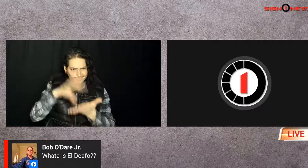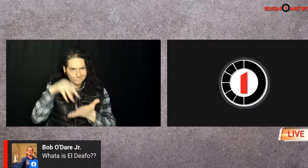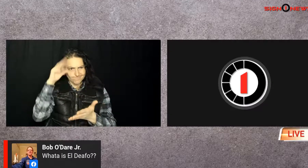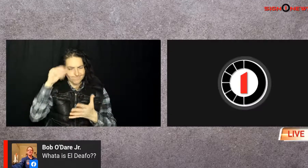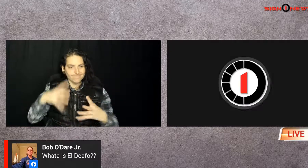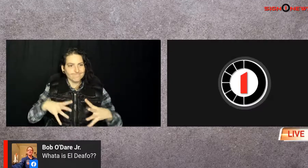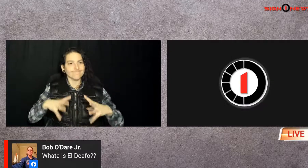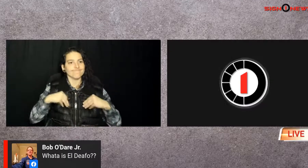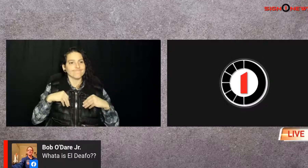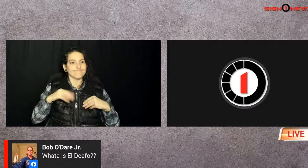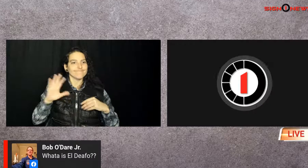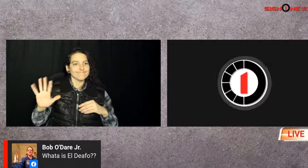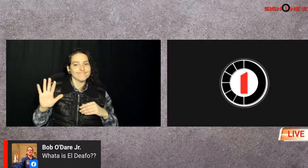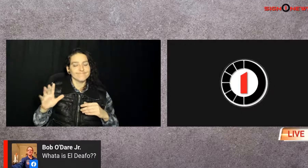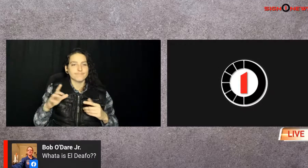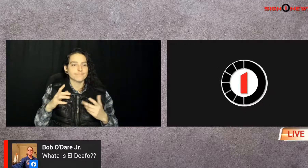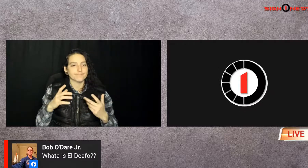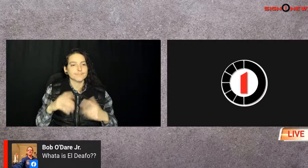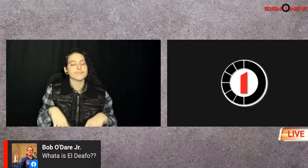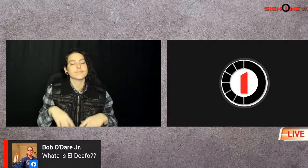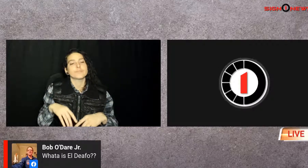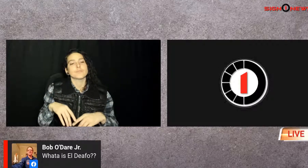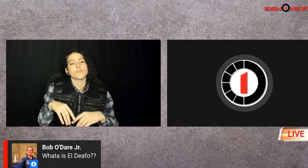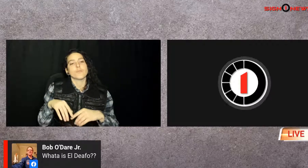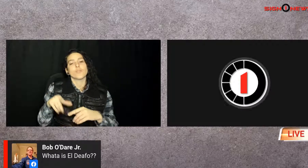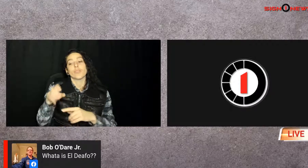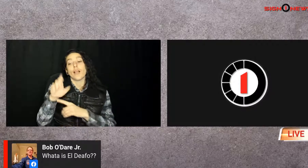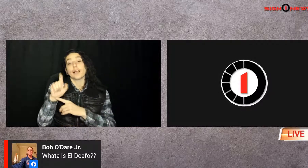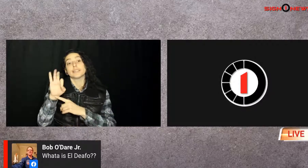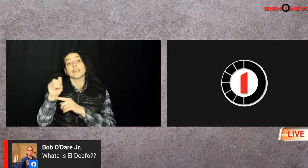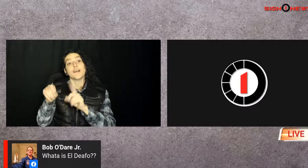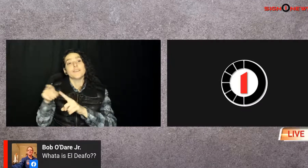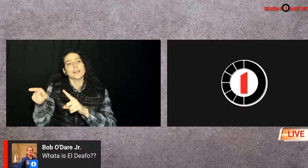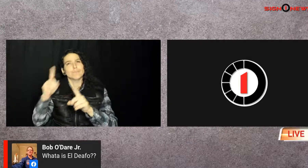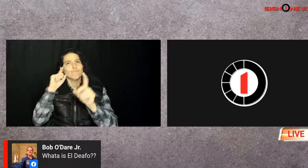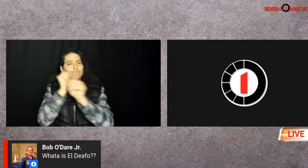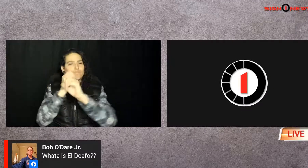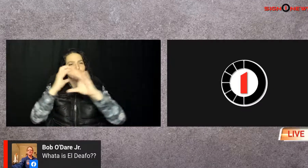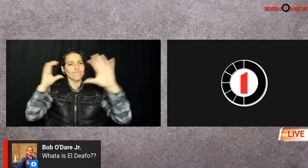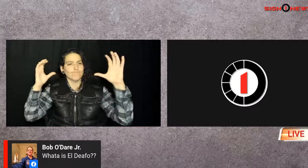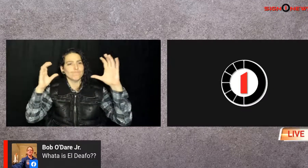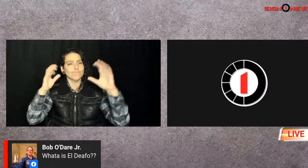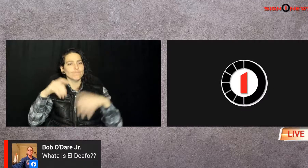She had to wear the big FM device and accept that.